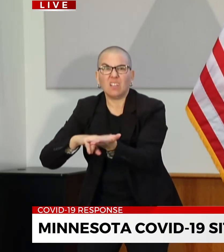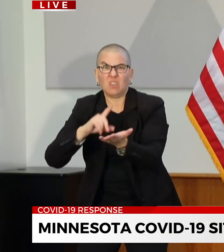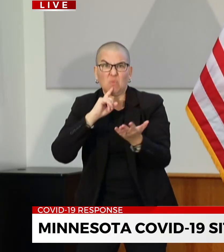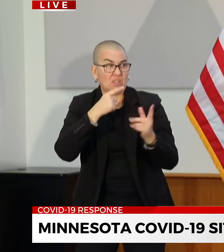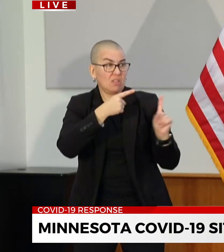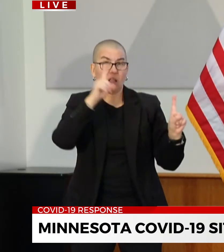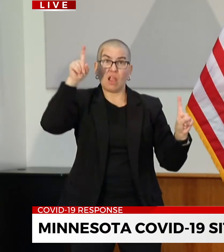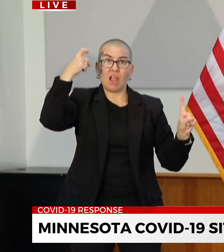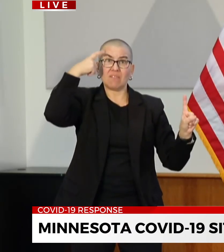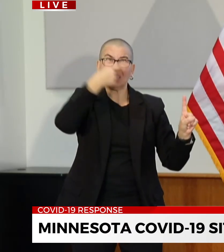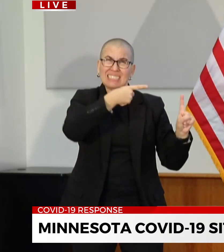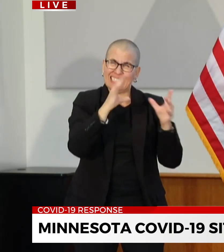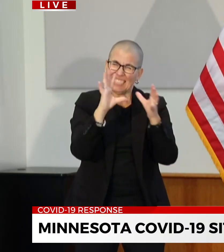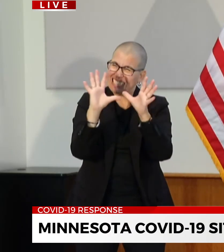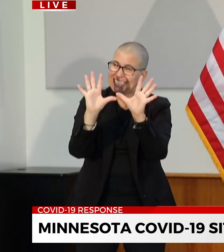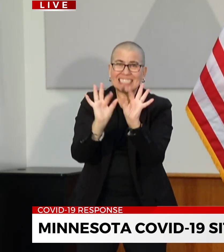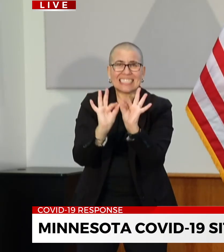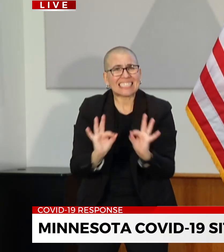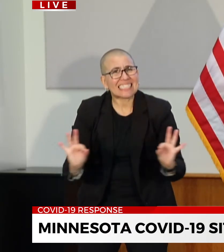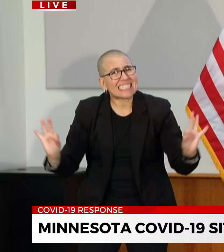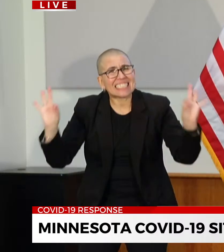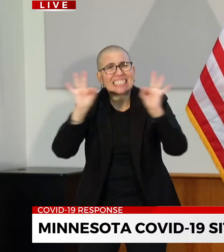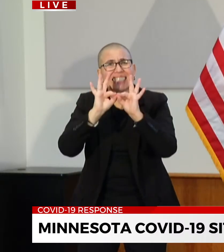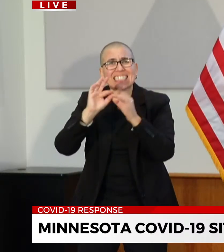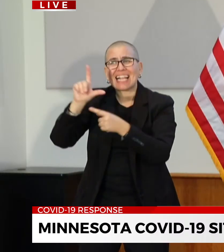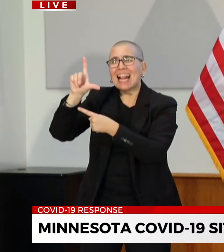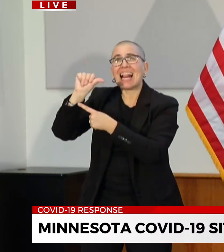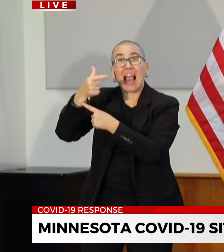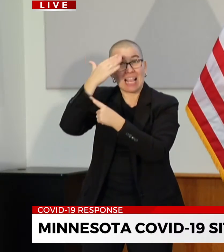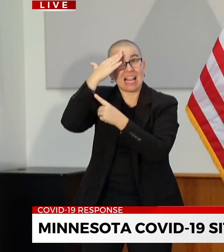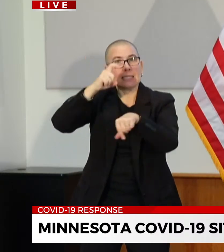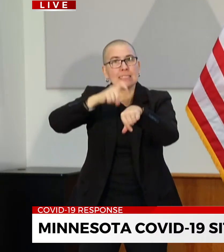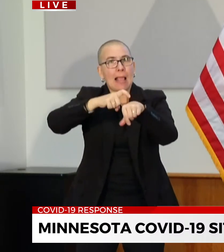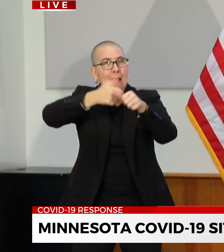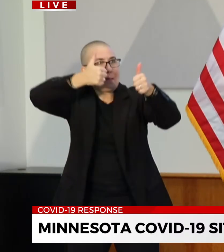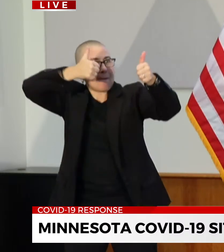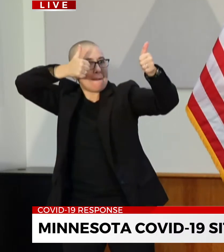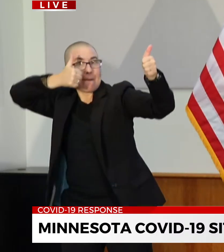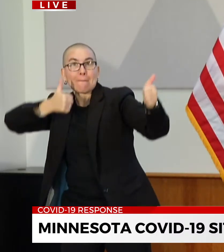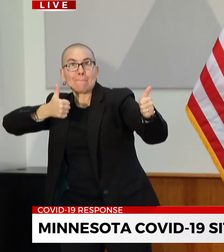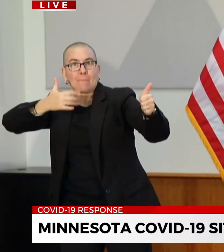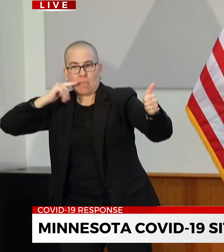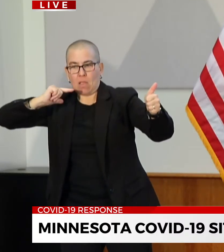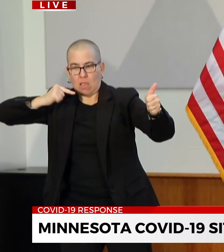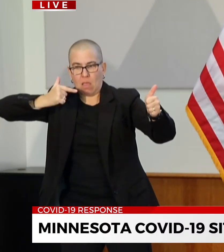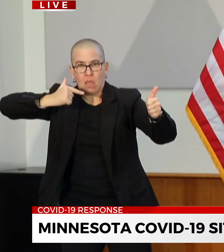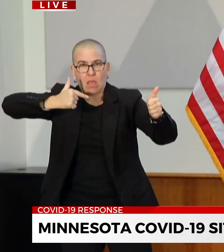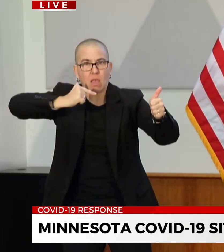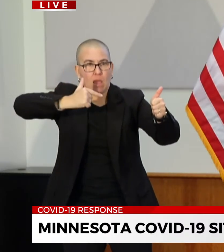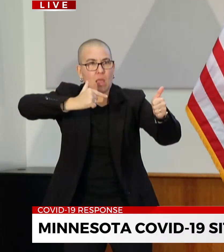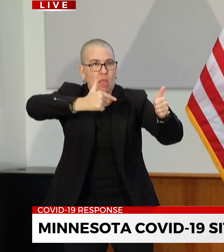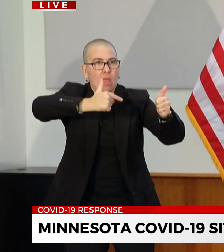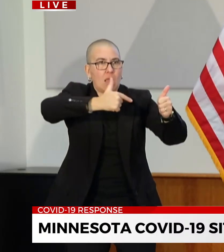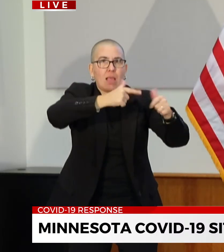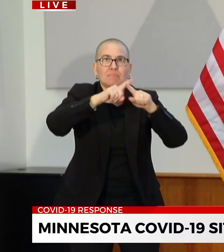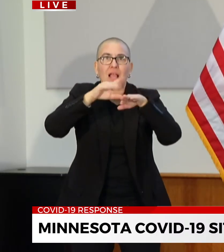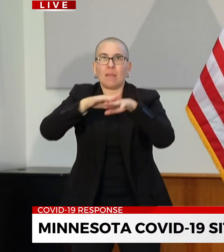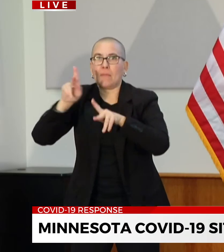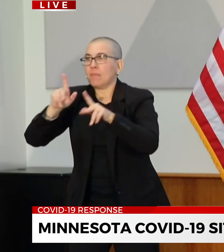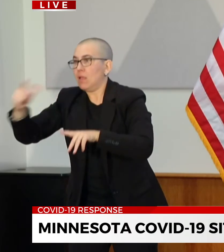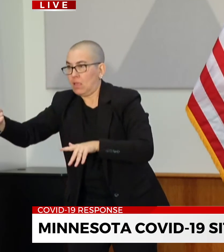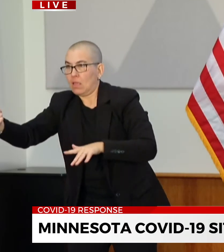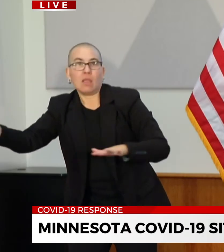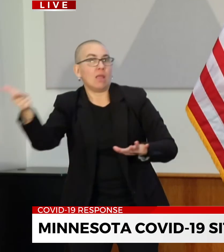importance of what we refer to as the lag period, and why on the various charts and graphs that you see here, we